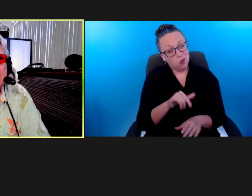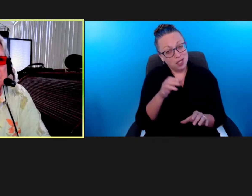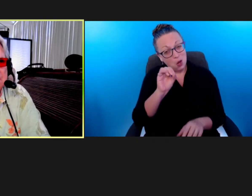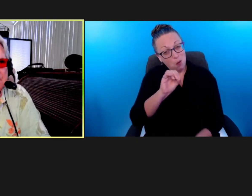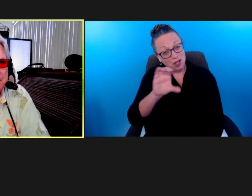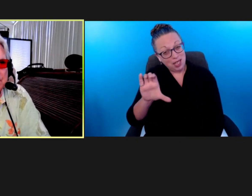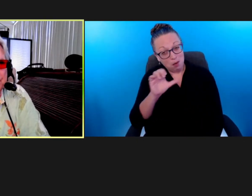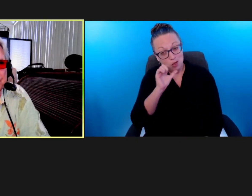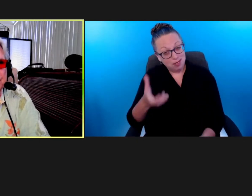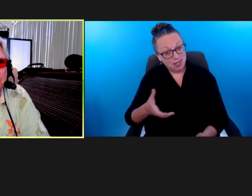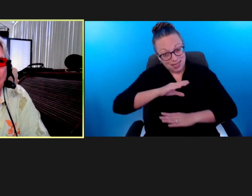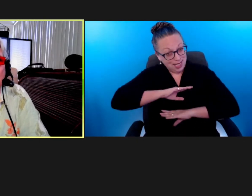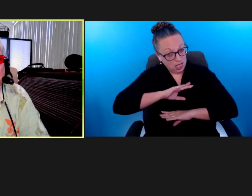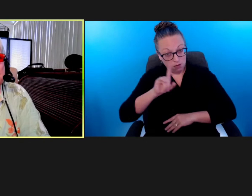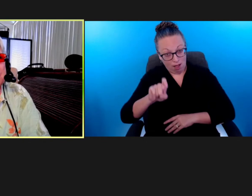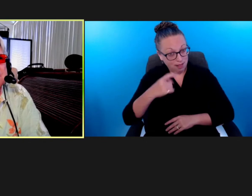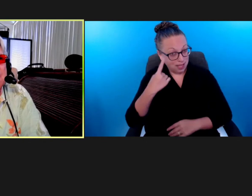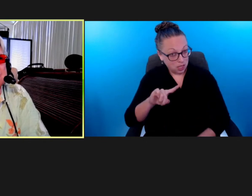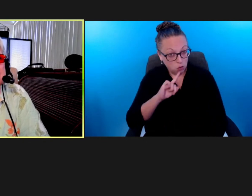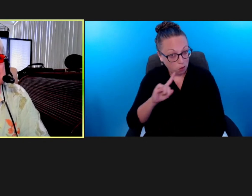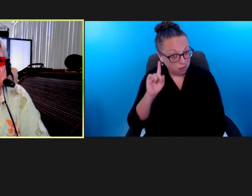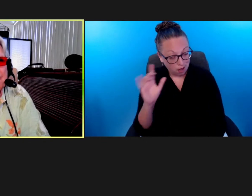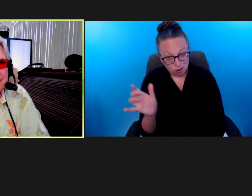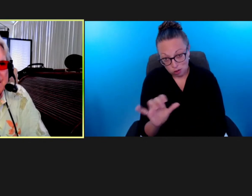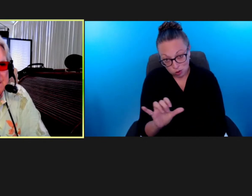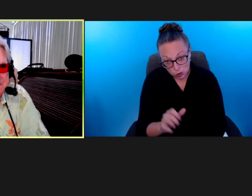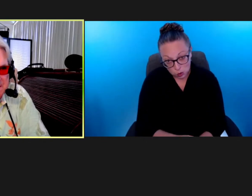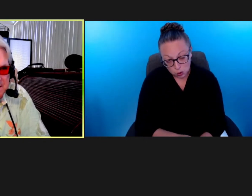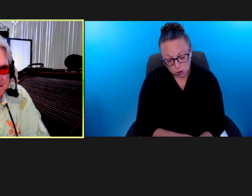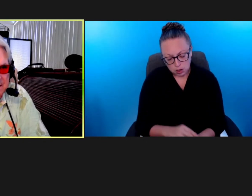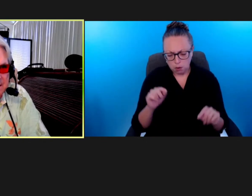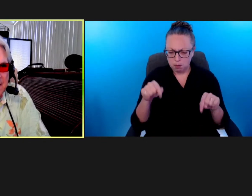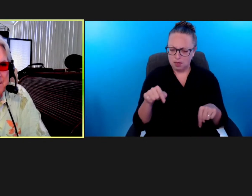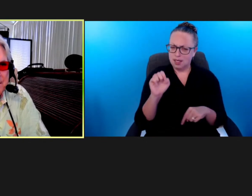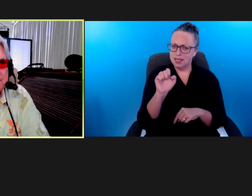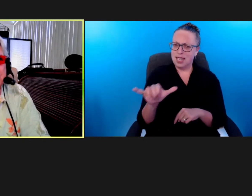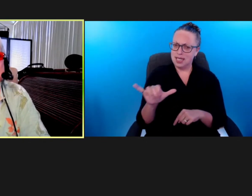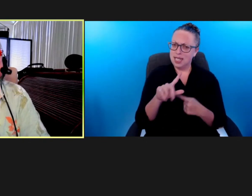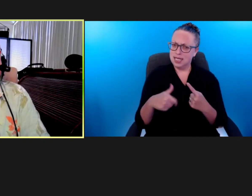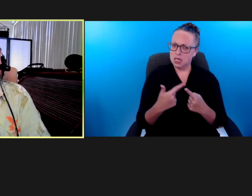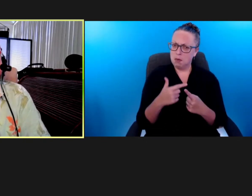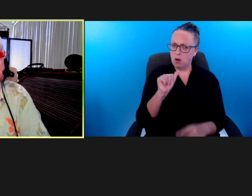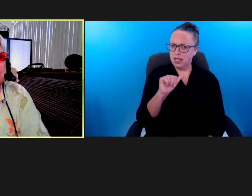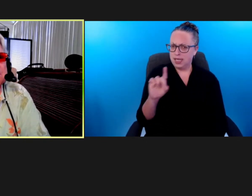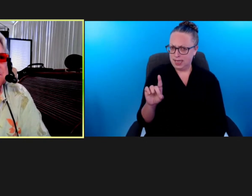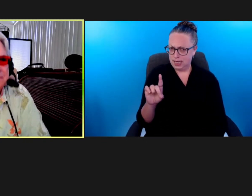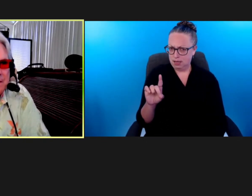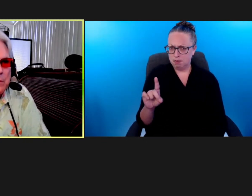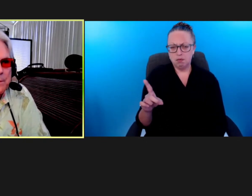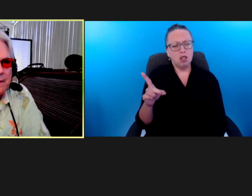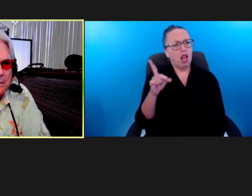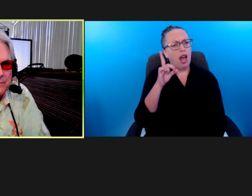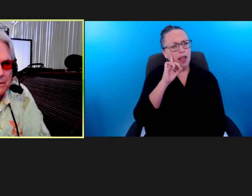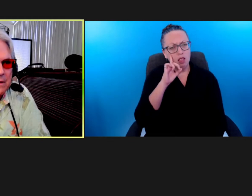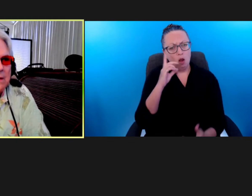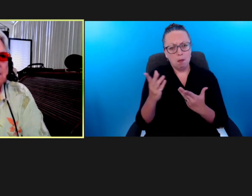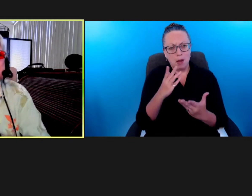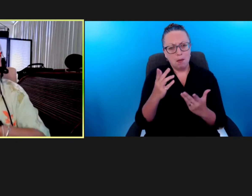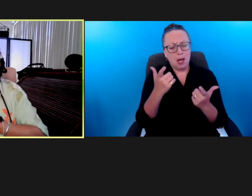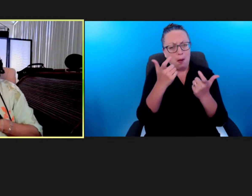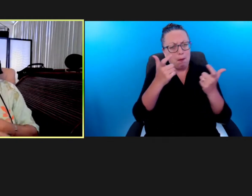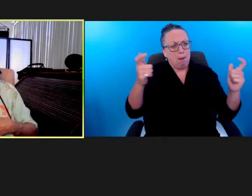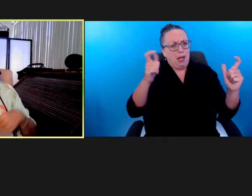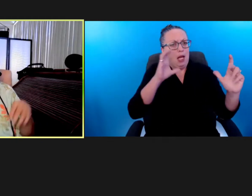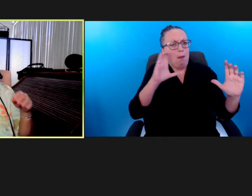their needs either. Although this essay is about AD, I thought a view from 30,000 feet would be helpful